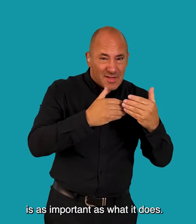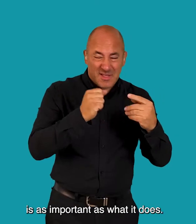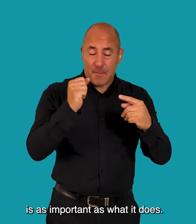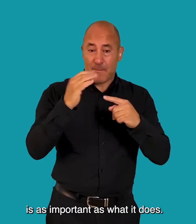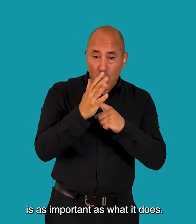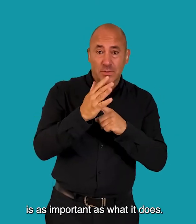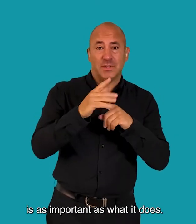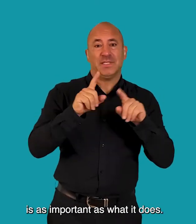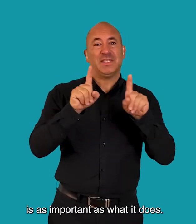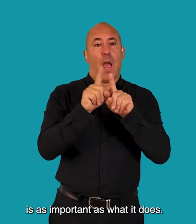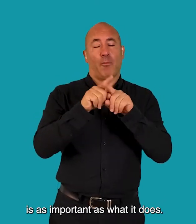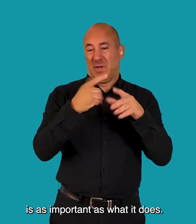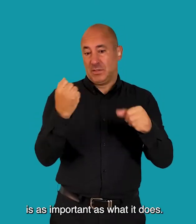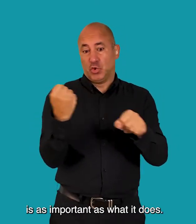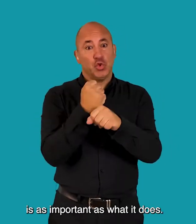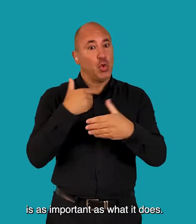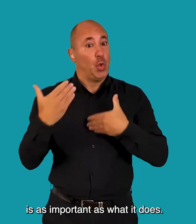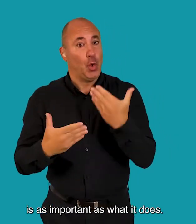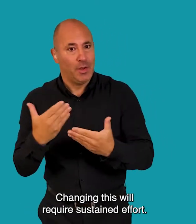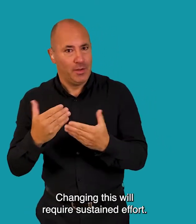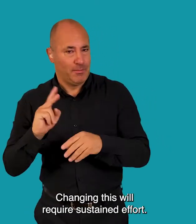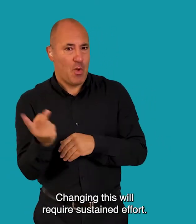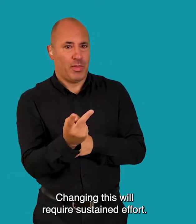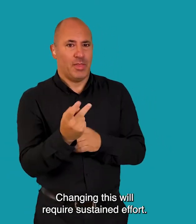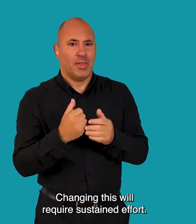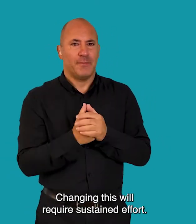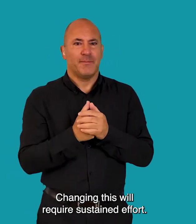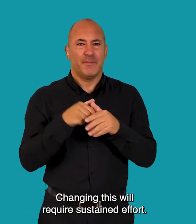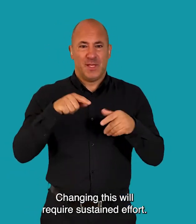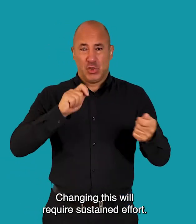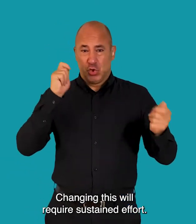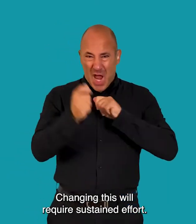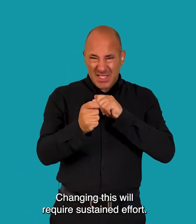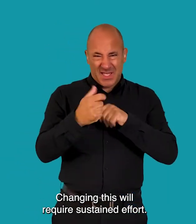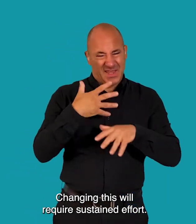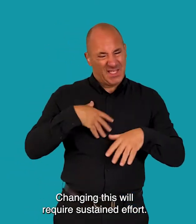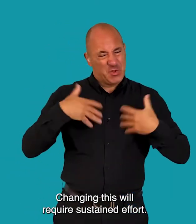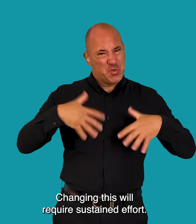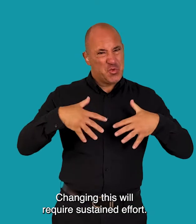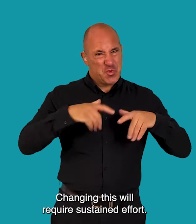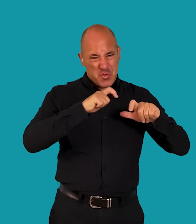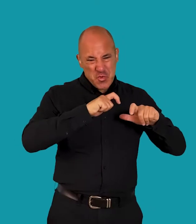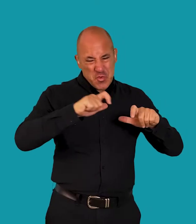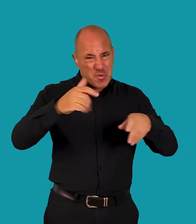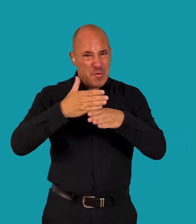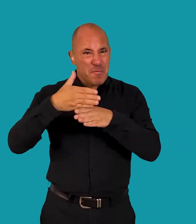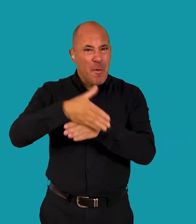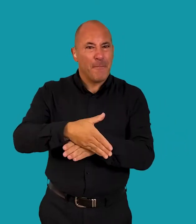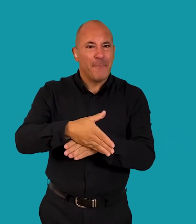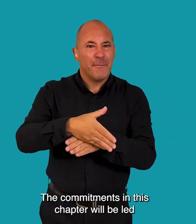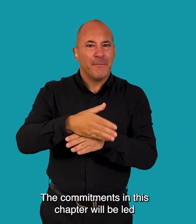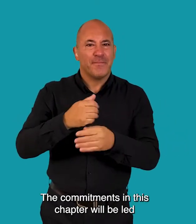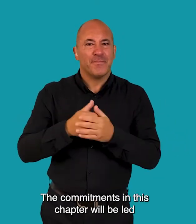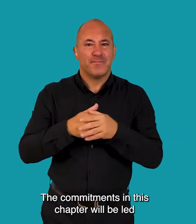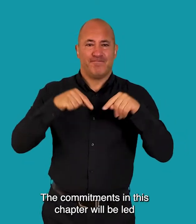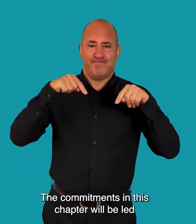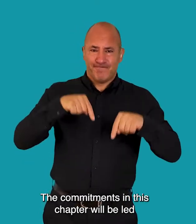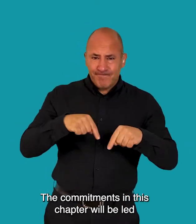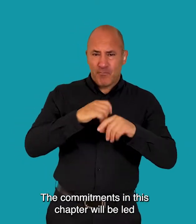as important as what it does. Changing this will require sustained effort. The commitments in this